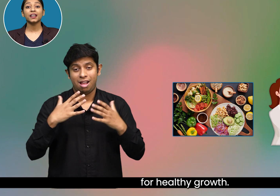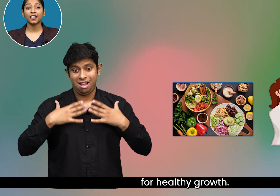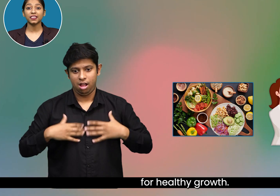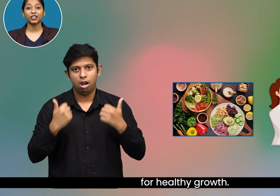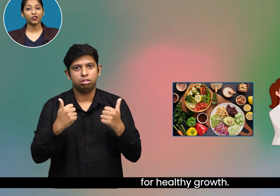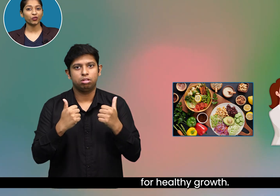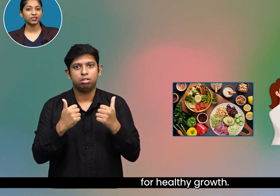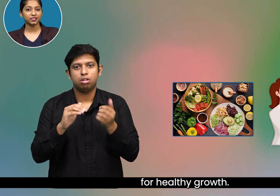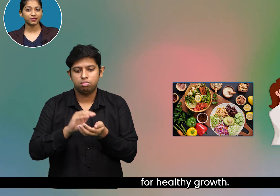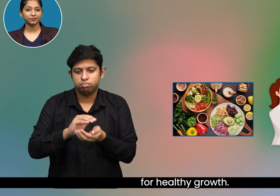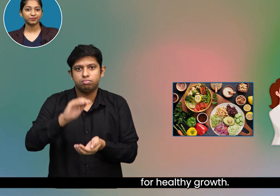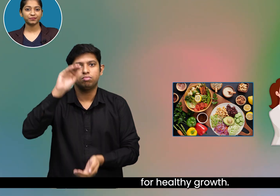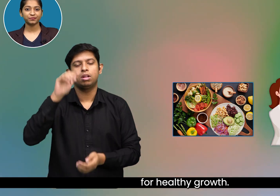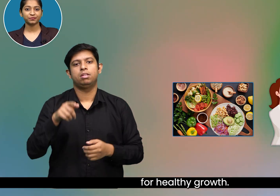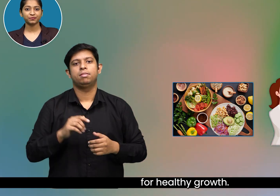for healthy growth.